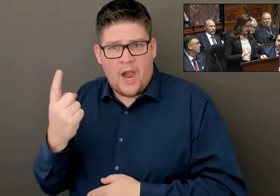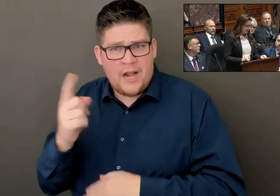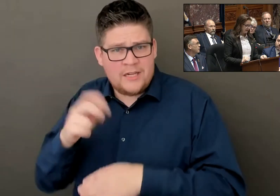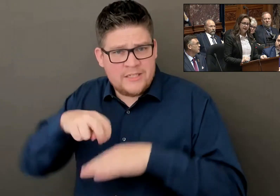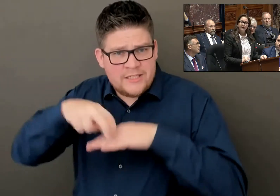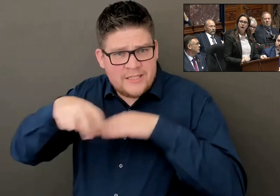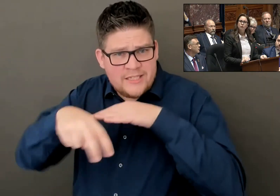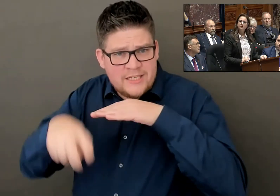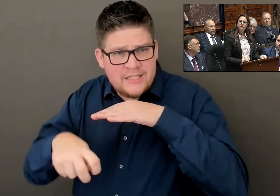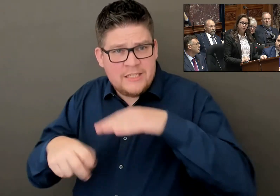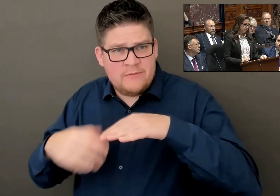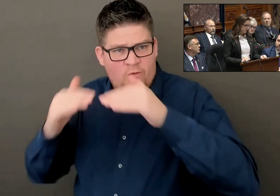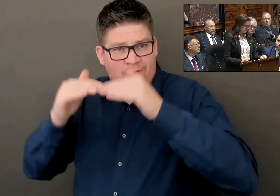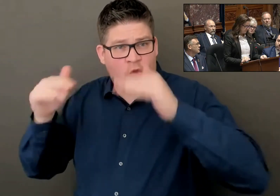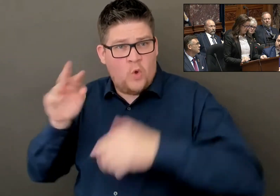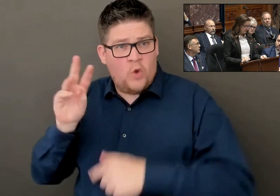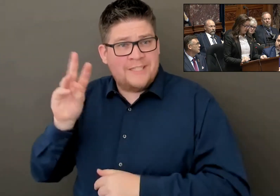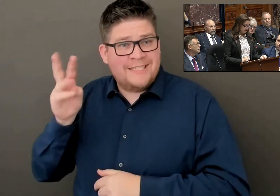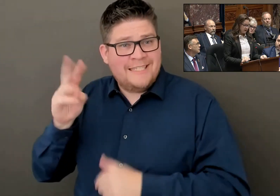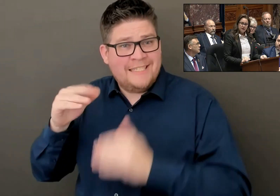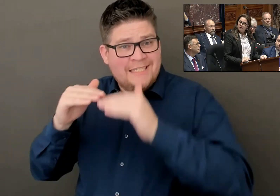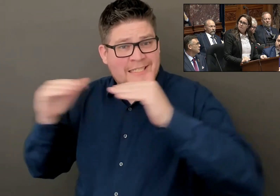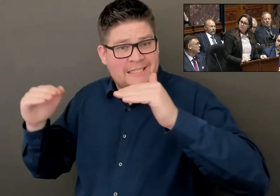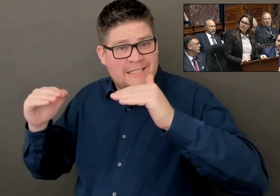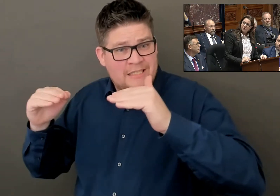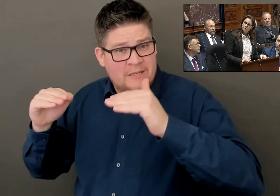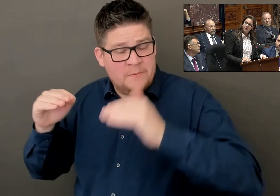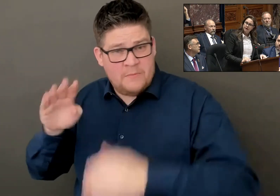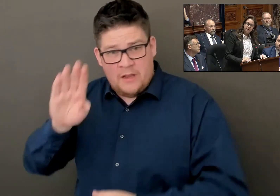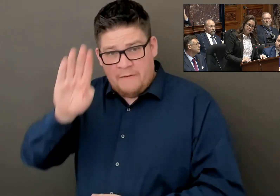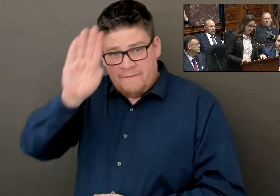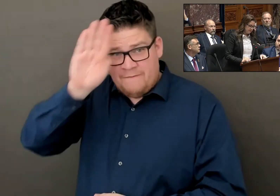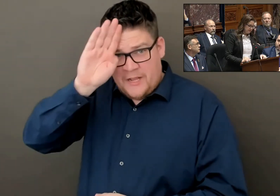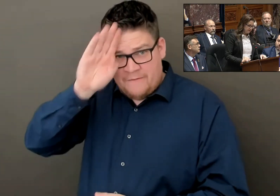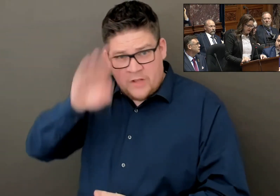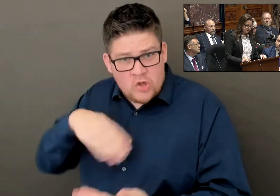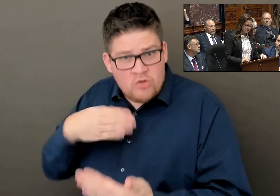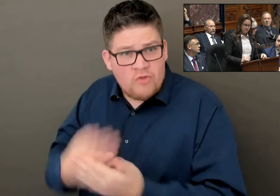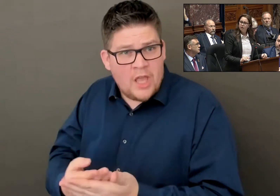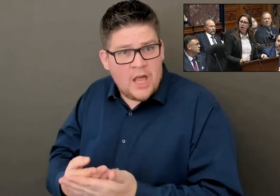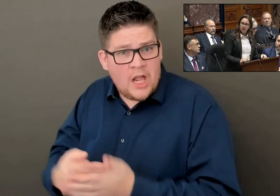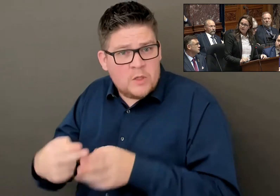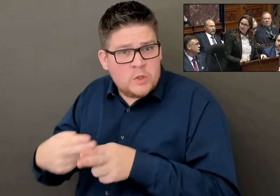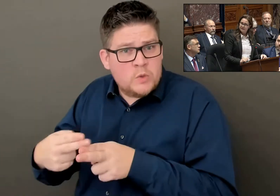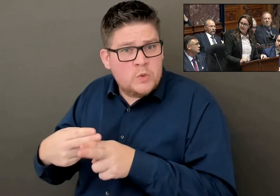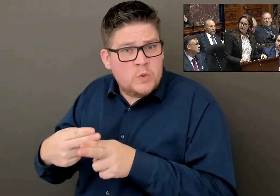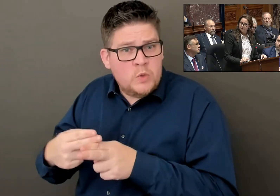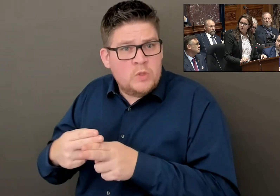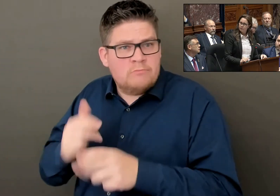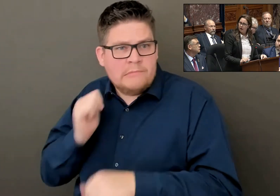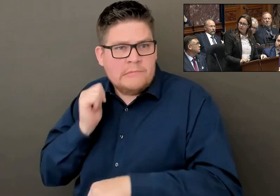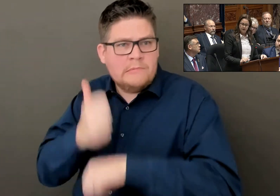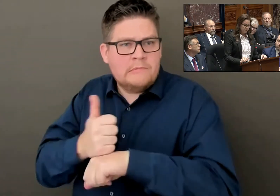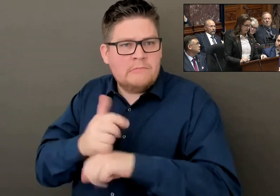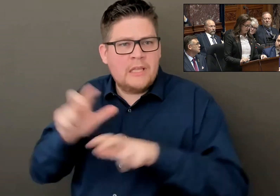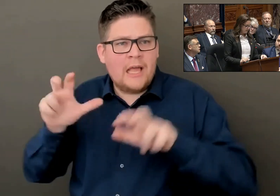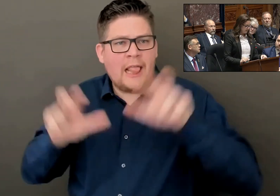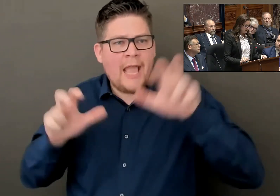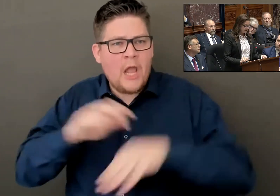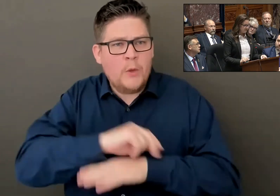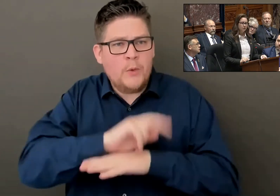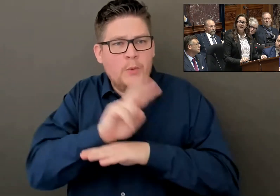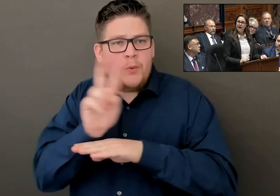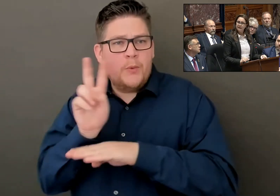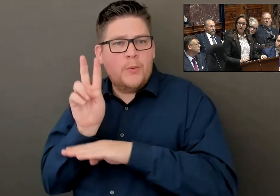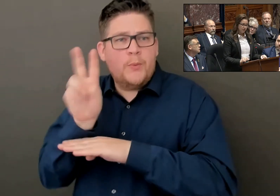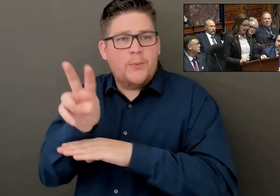fire department can come rescue you. Mr. Speaker, this isn't the plot of a daytime soap opera.